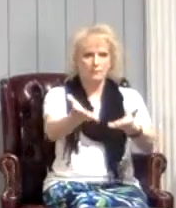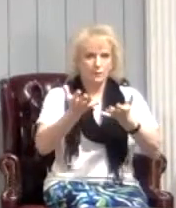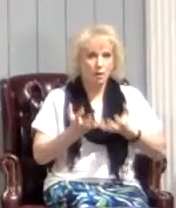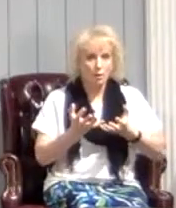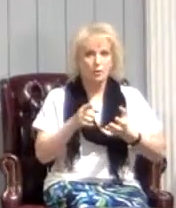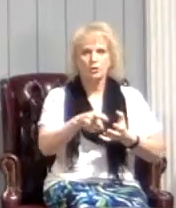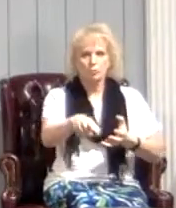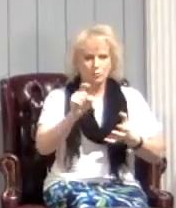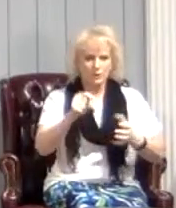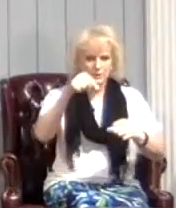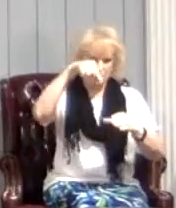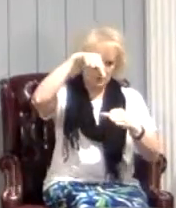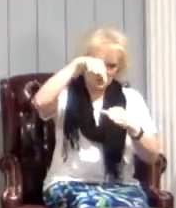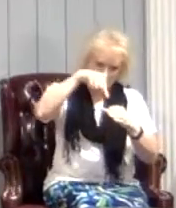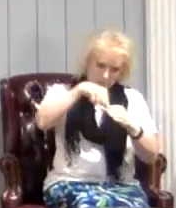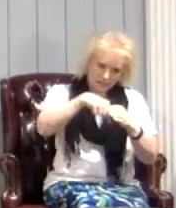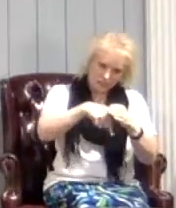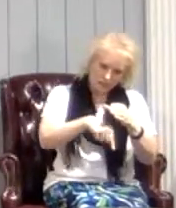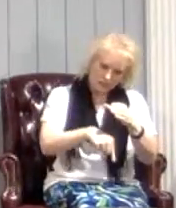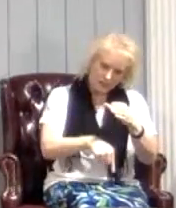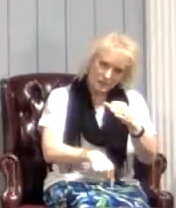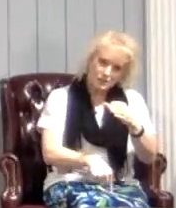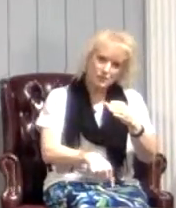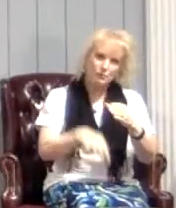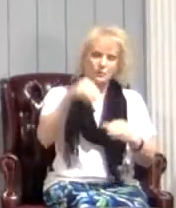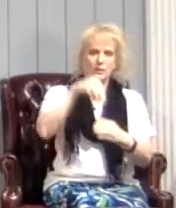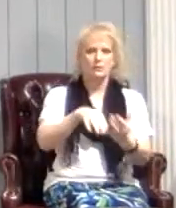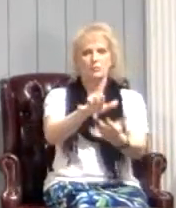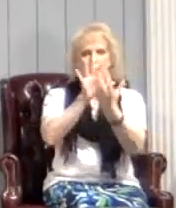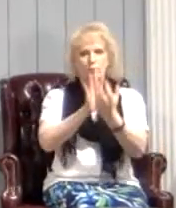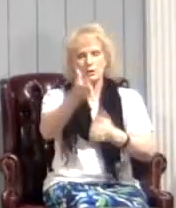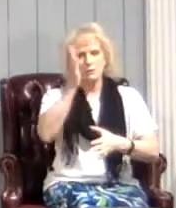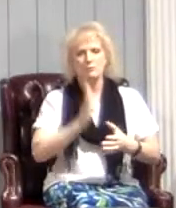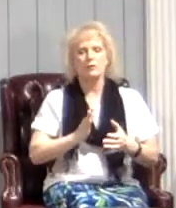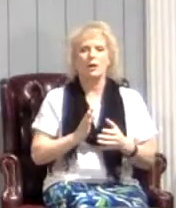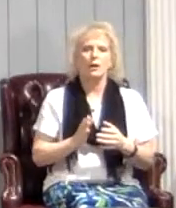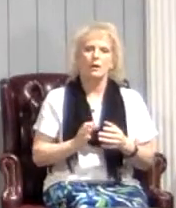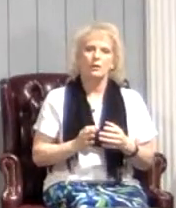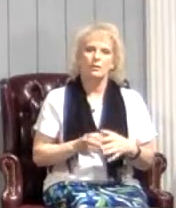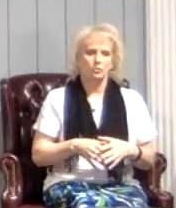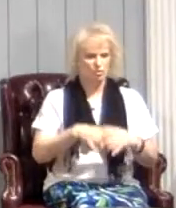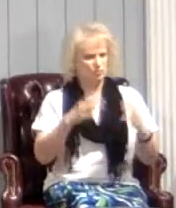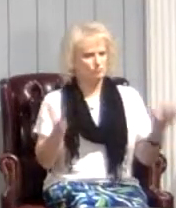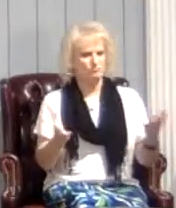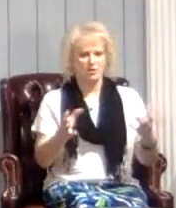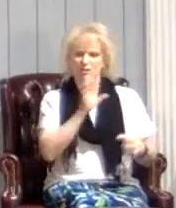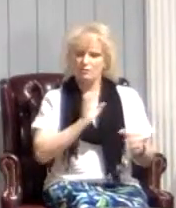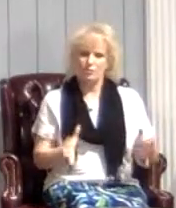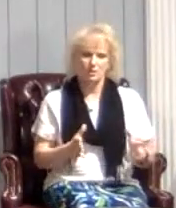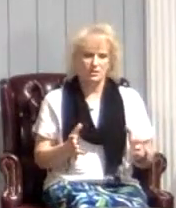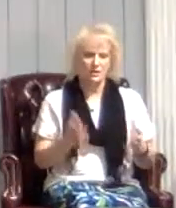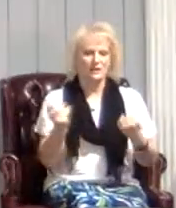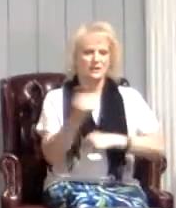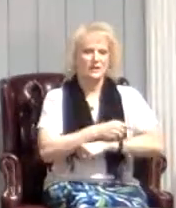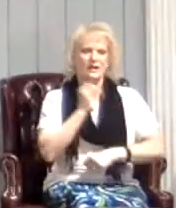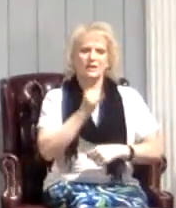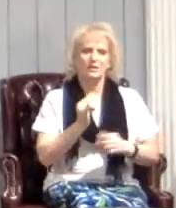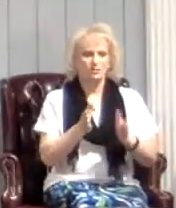something that digs down deep into the presence of God. Too much of Christianity today, as you know, praying for